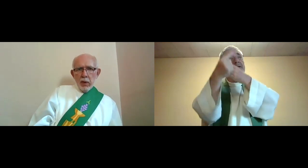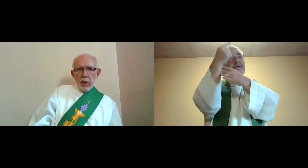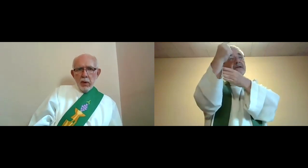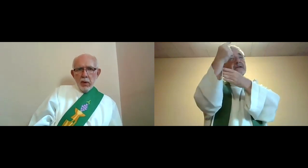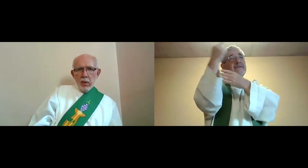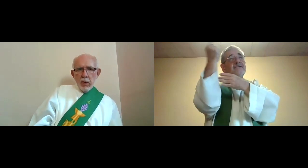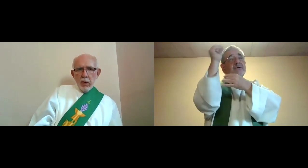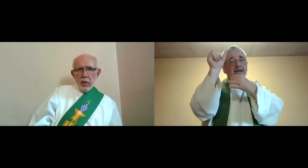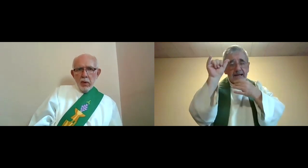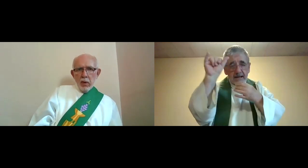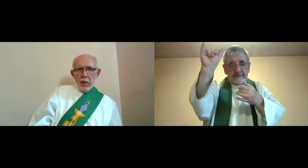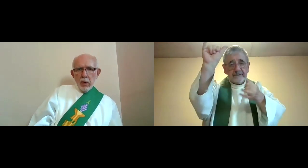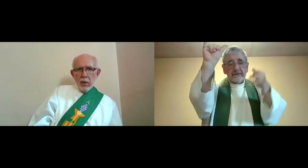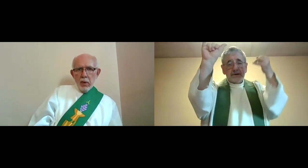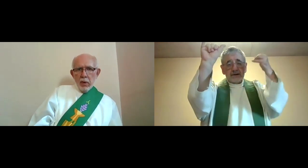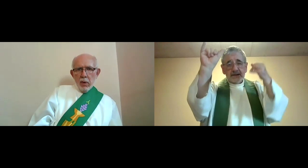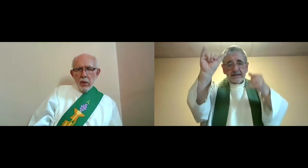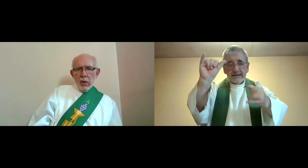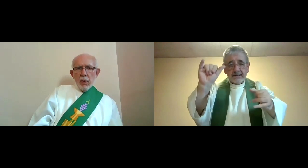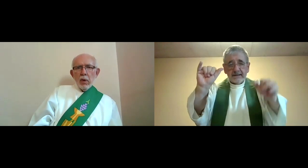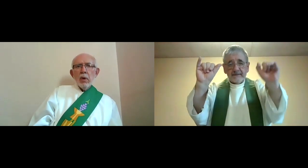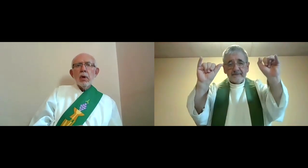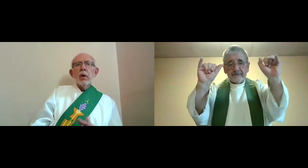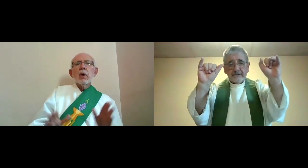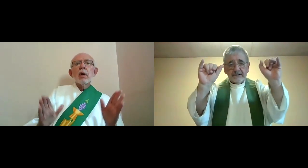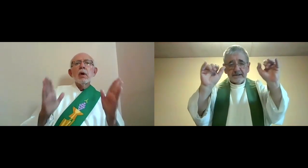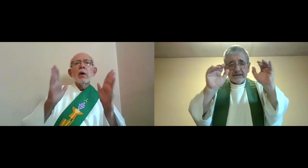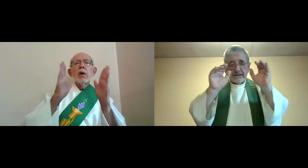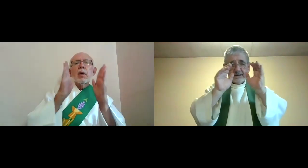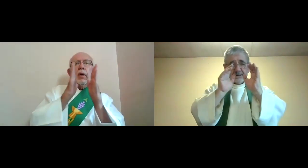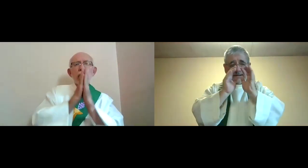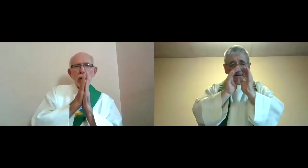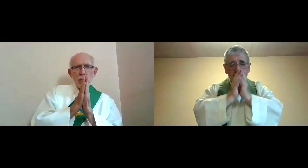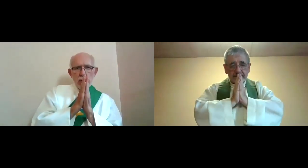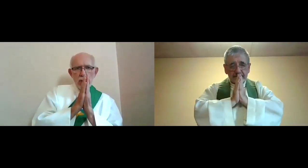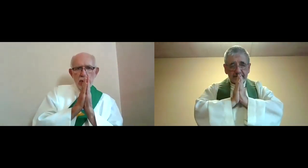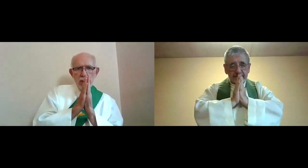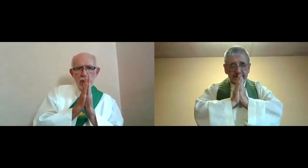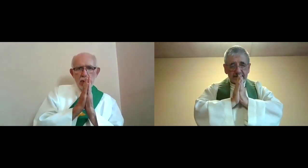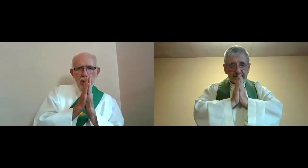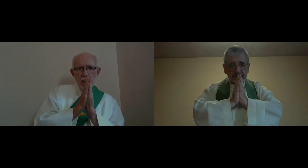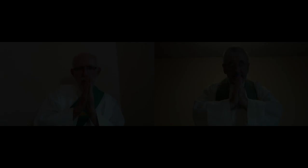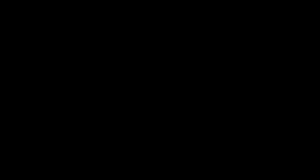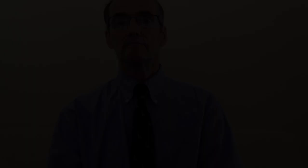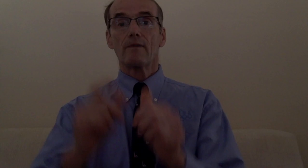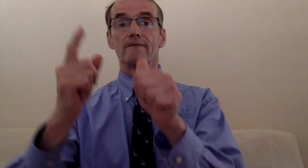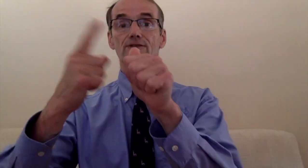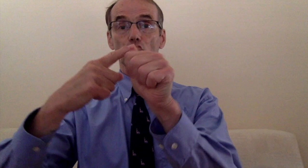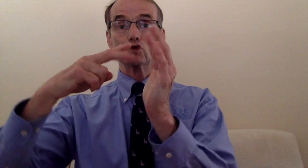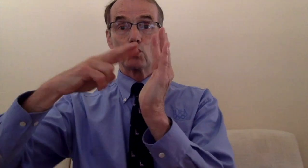one God, forever and ever. Amen.